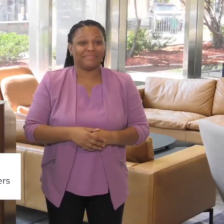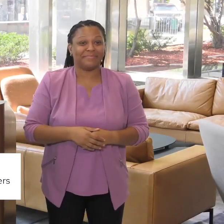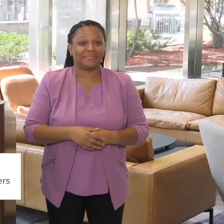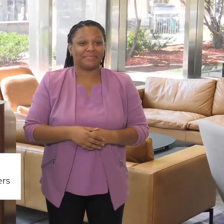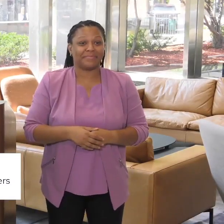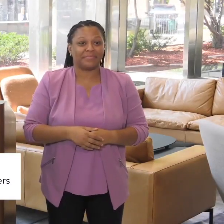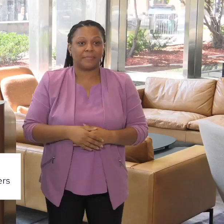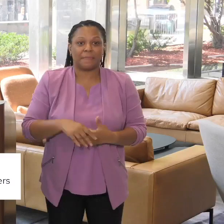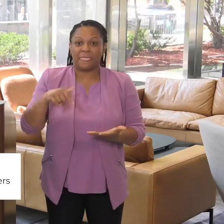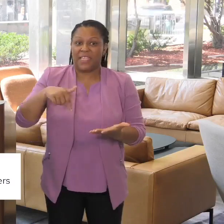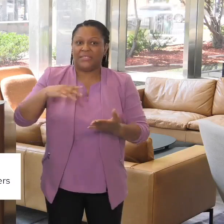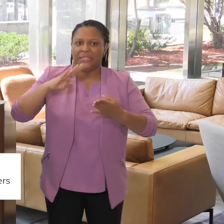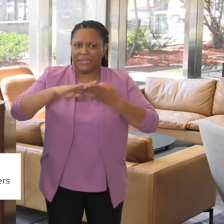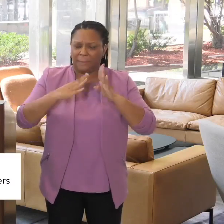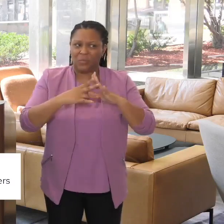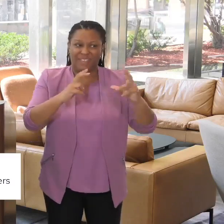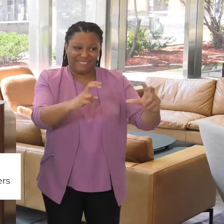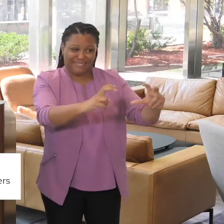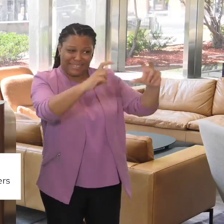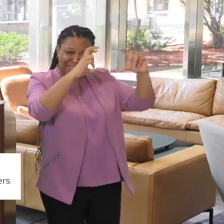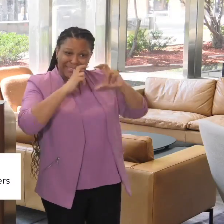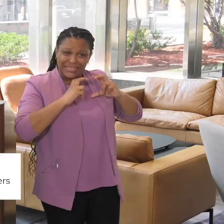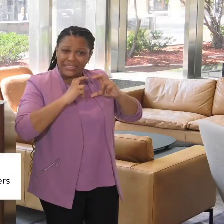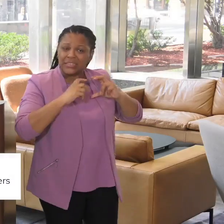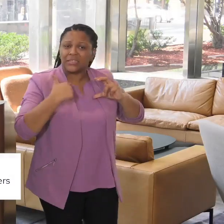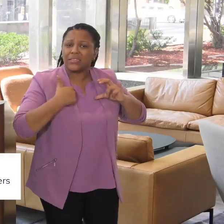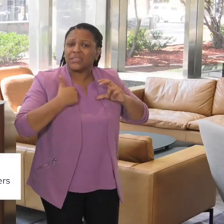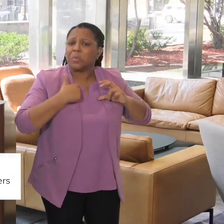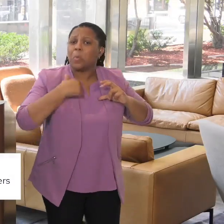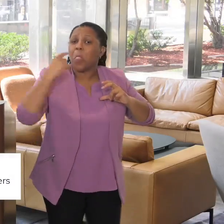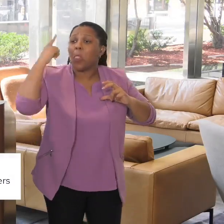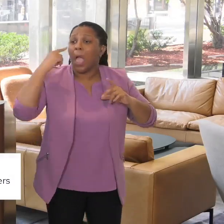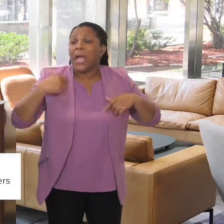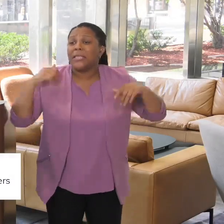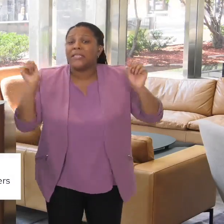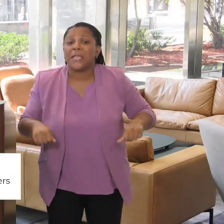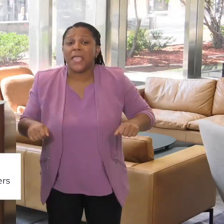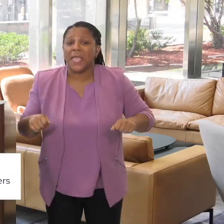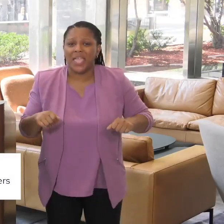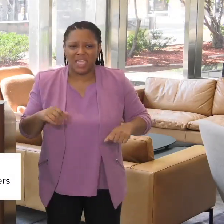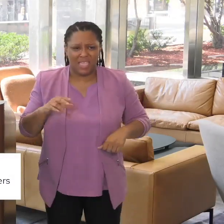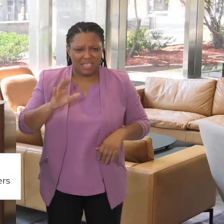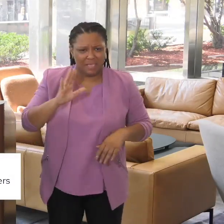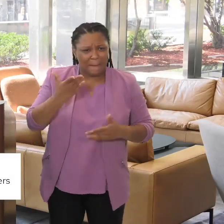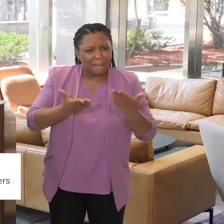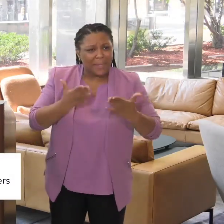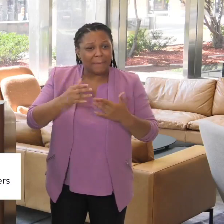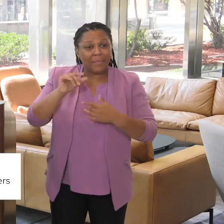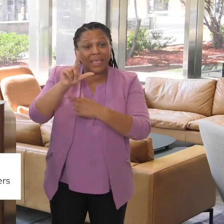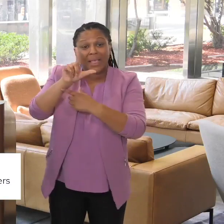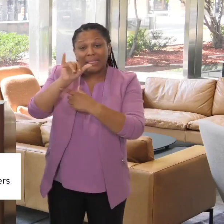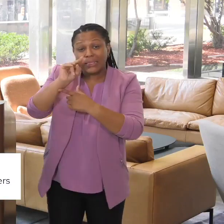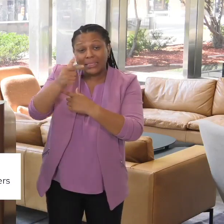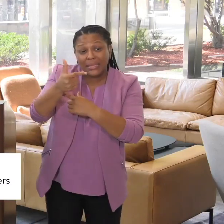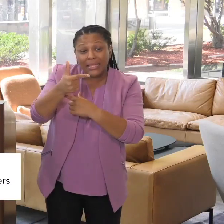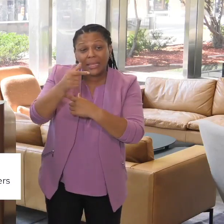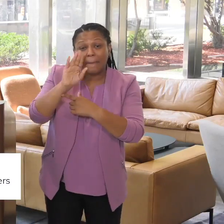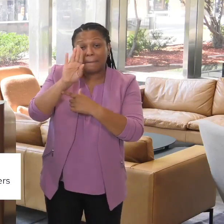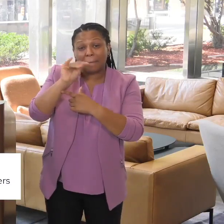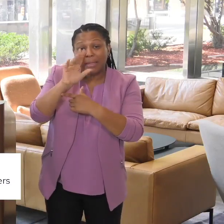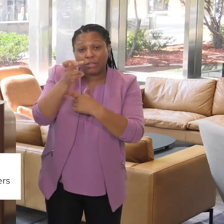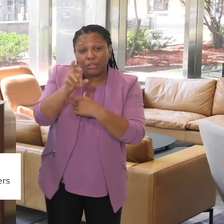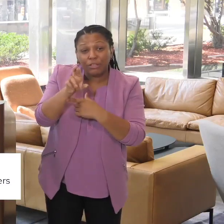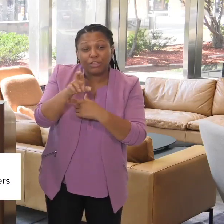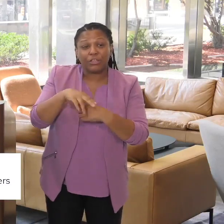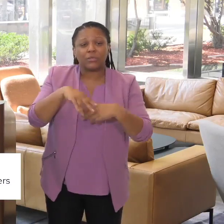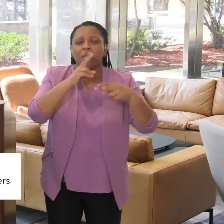by this community in a way that I never thought even possible. Ling Becker at the county, Mary Rick at the city, even like Dario on the